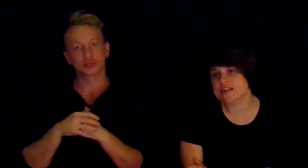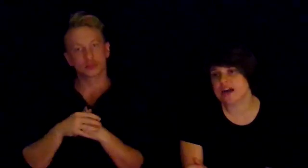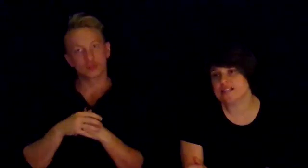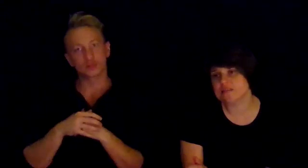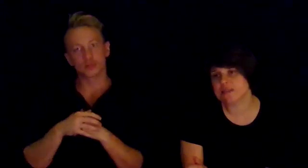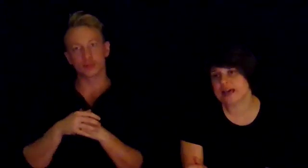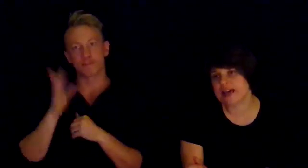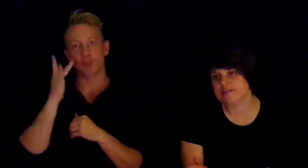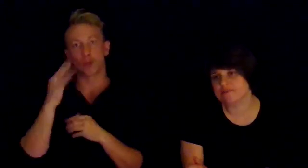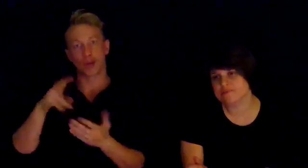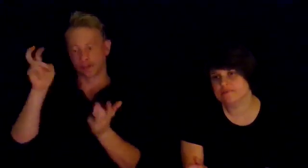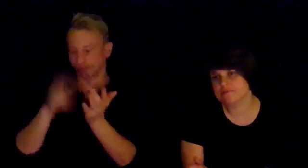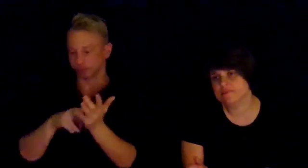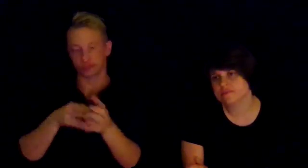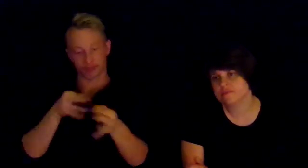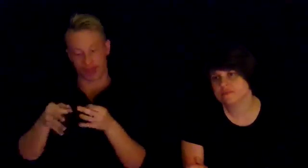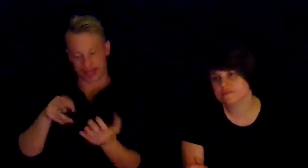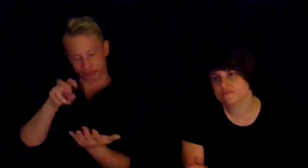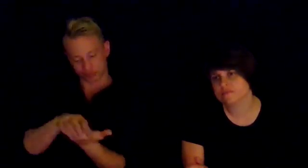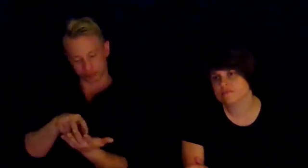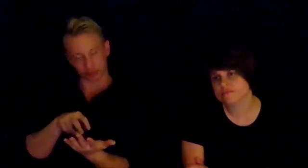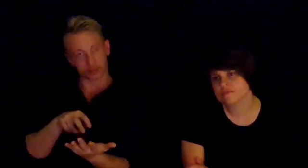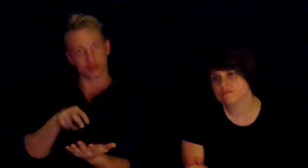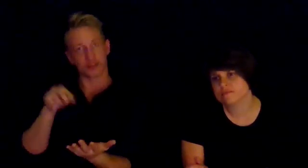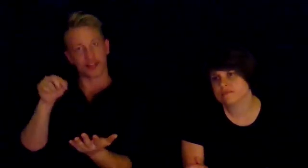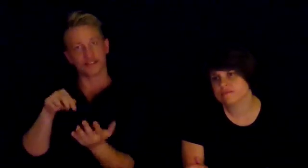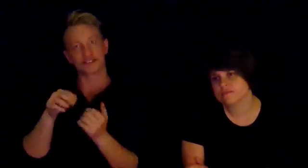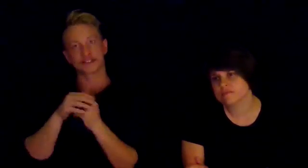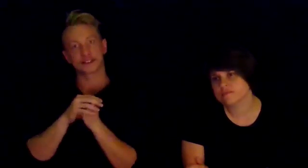When I signed the plan,